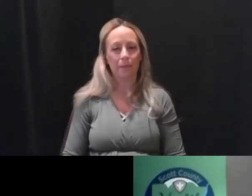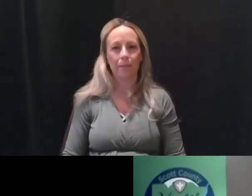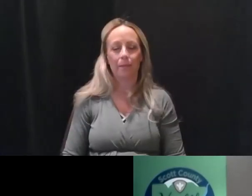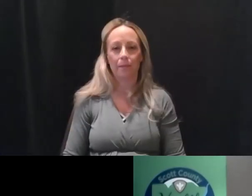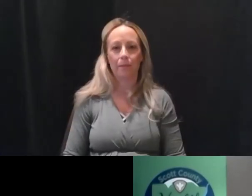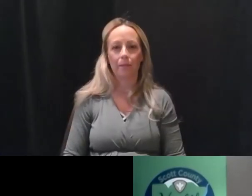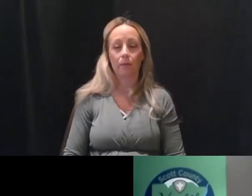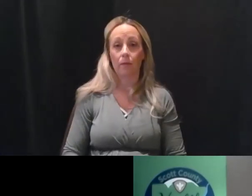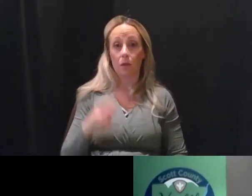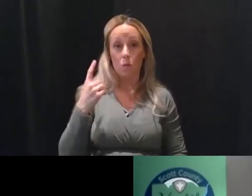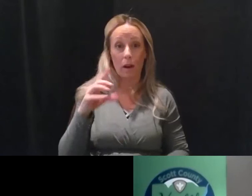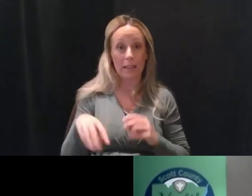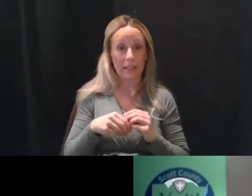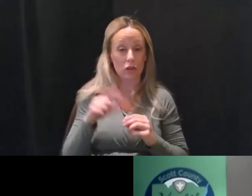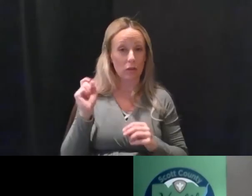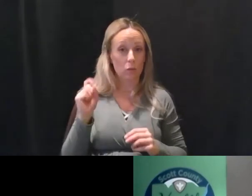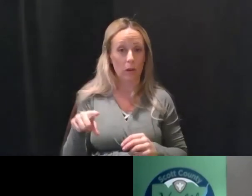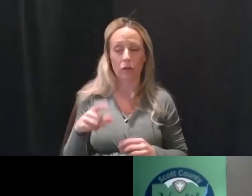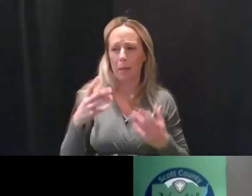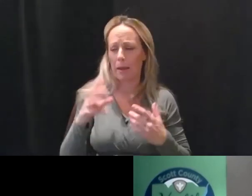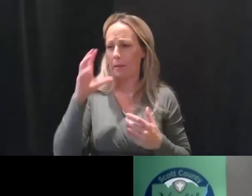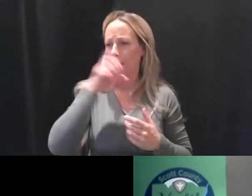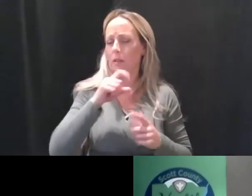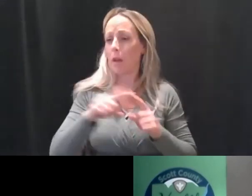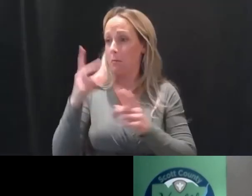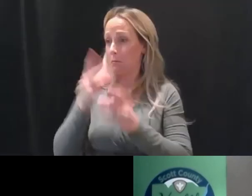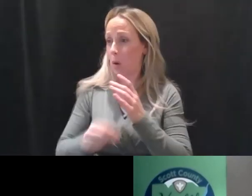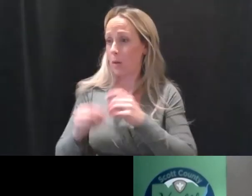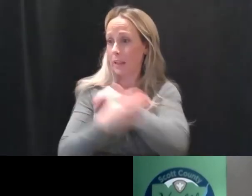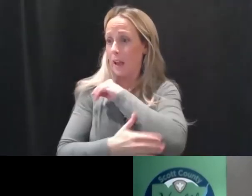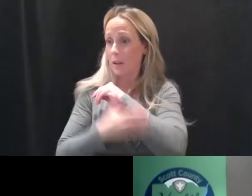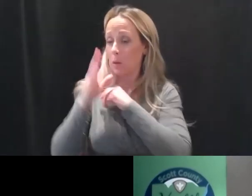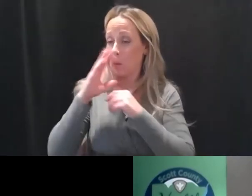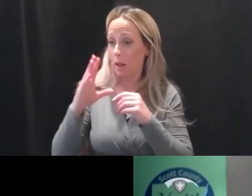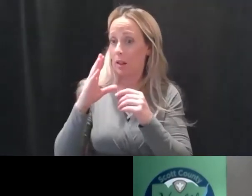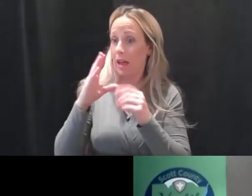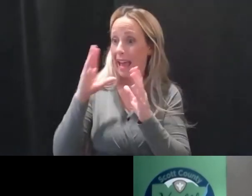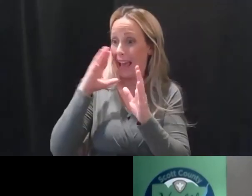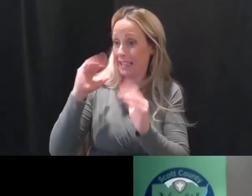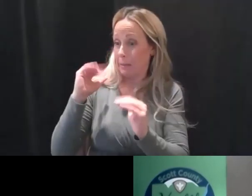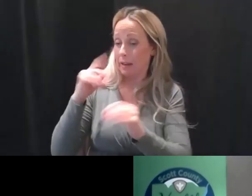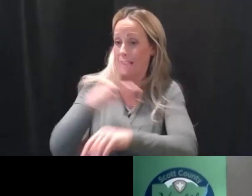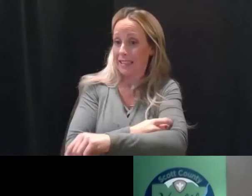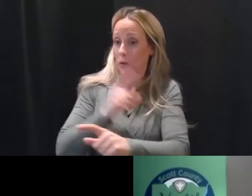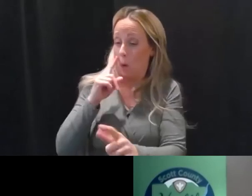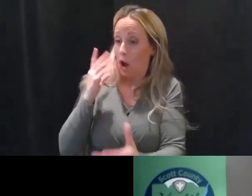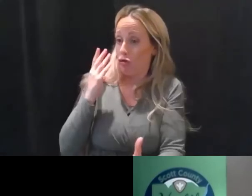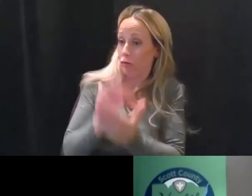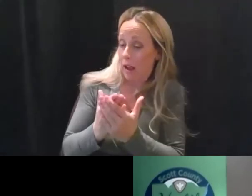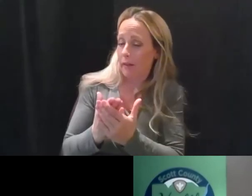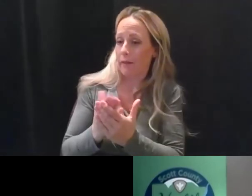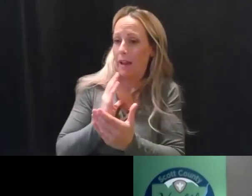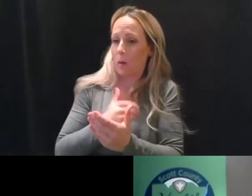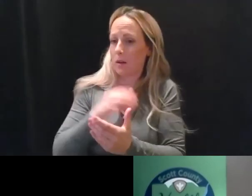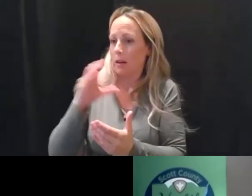One additional question, may have missed this, but when do both counties expect vaccines to begin arriving? Nita, do you have just some general information about